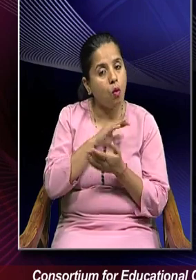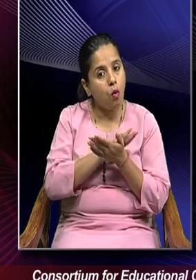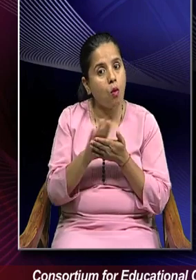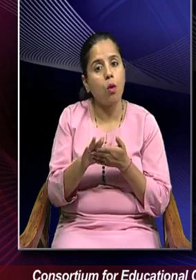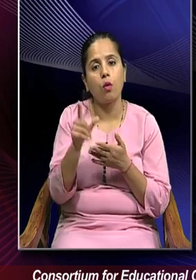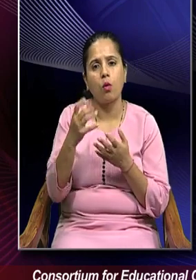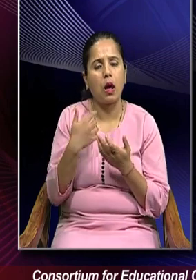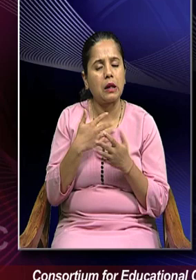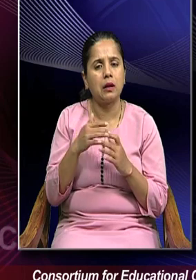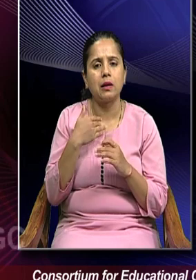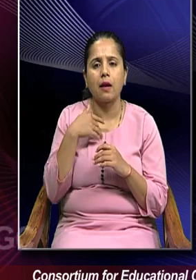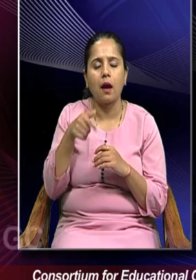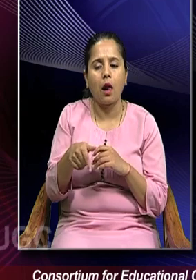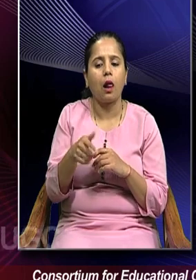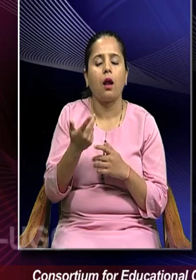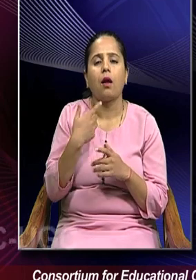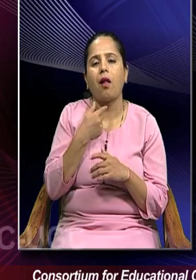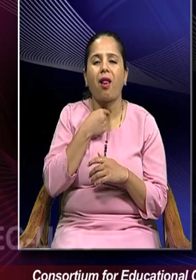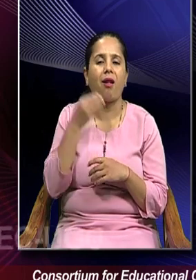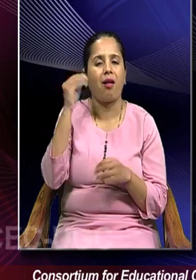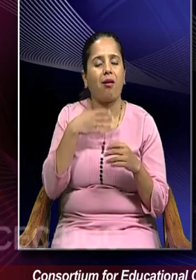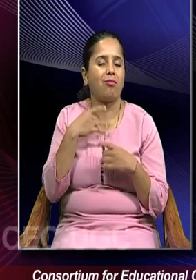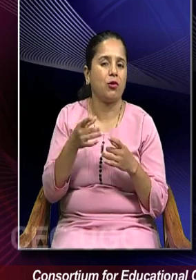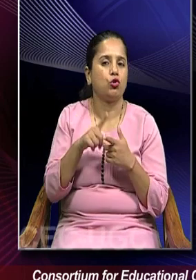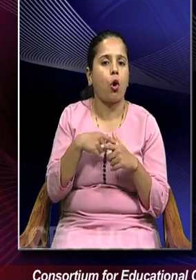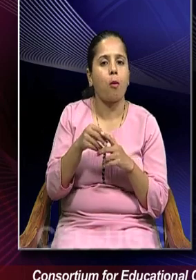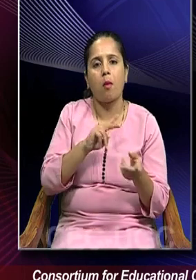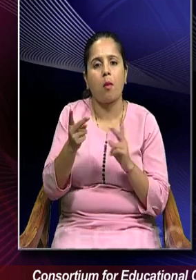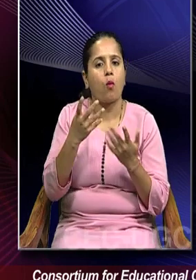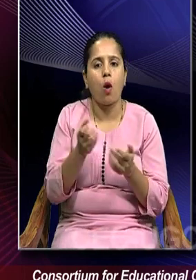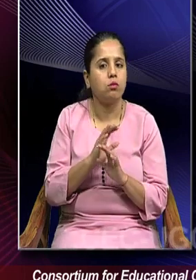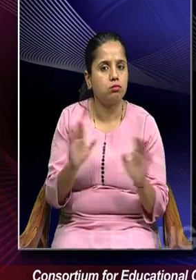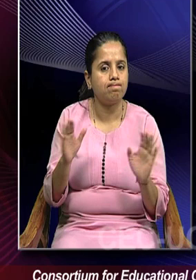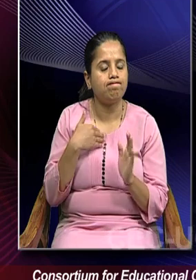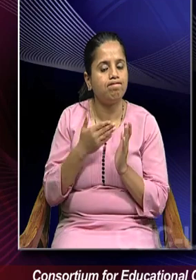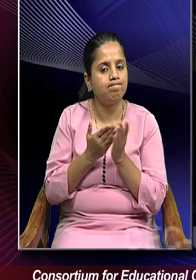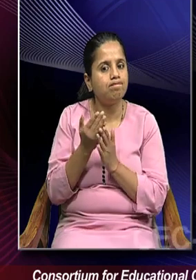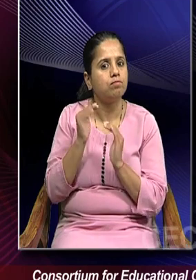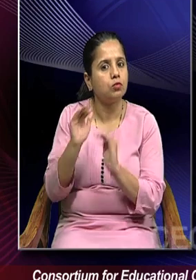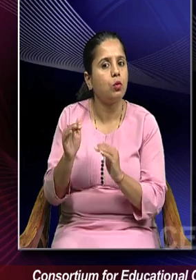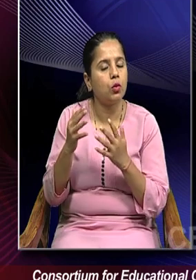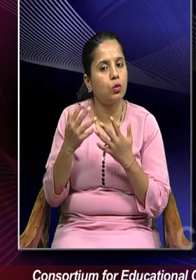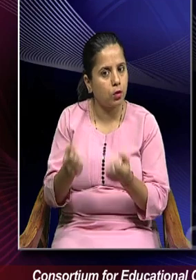to make any dishonest compromises and changes jobs quite frequently. And